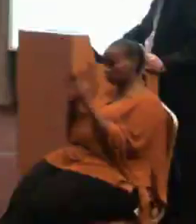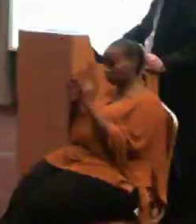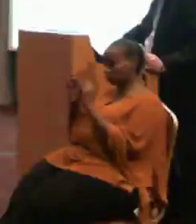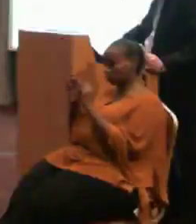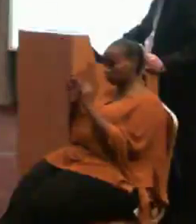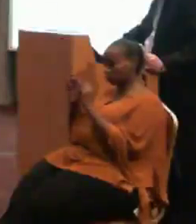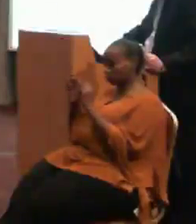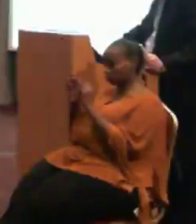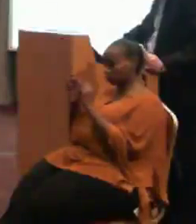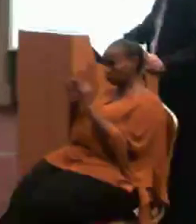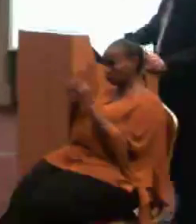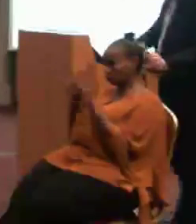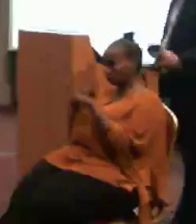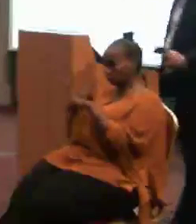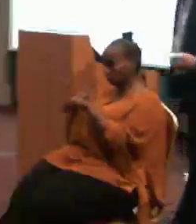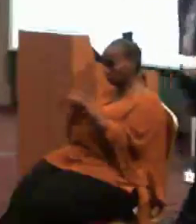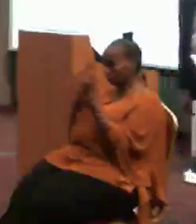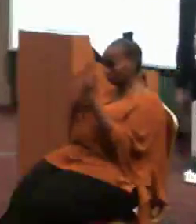the period.